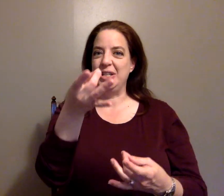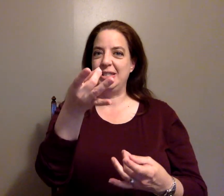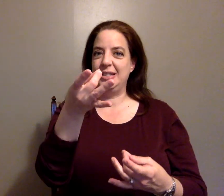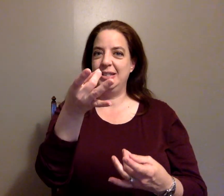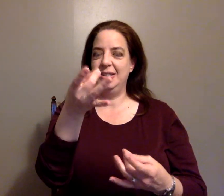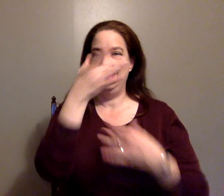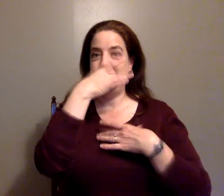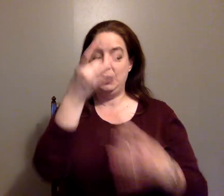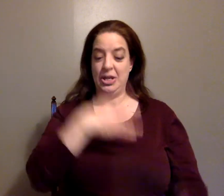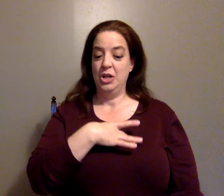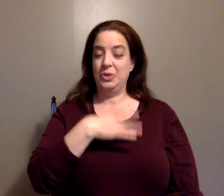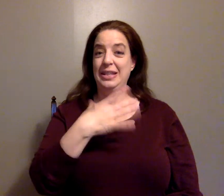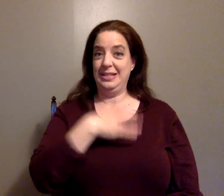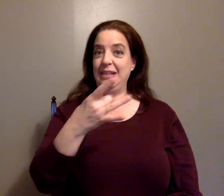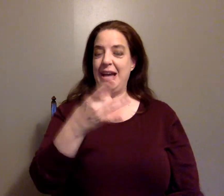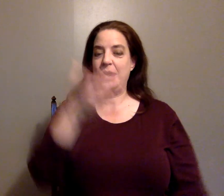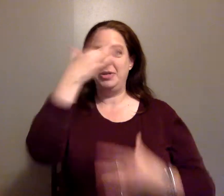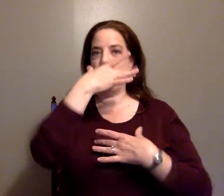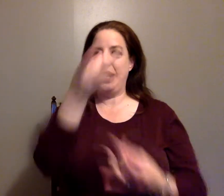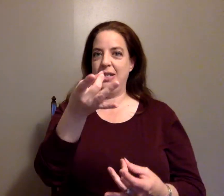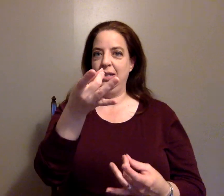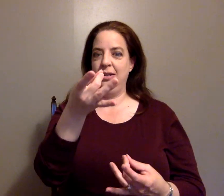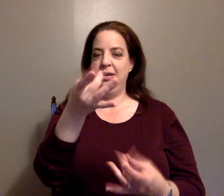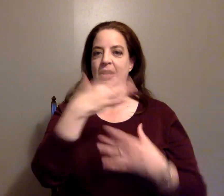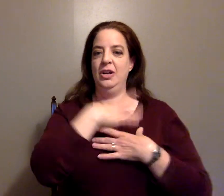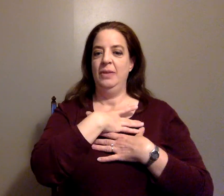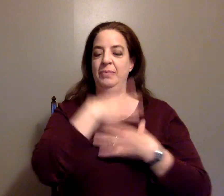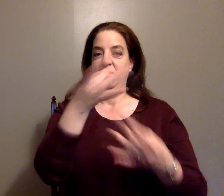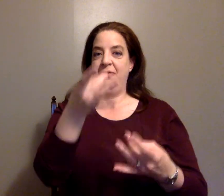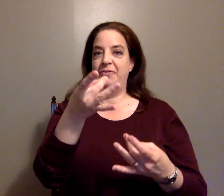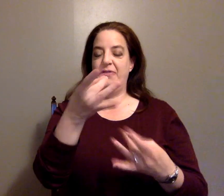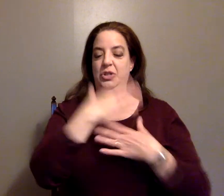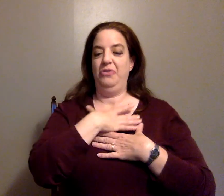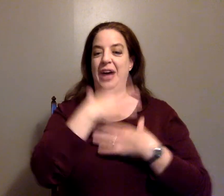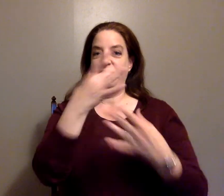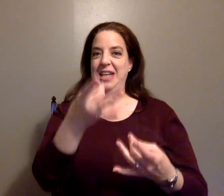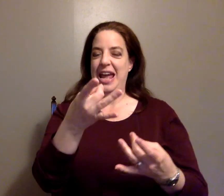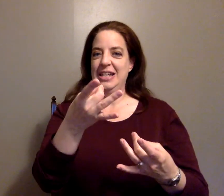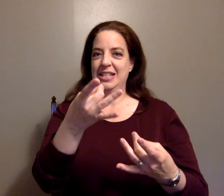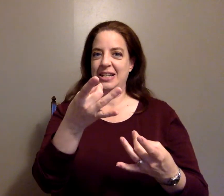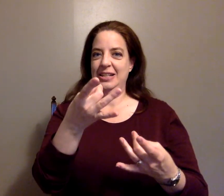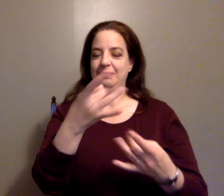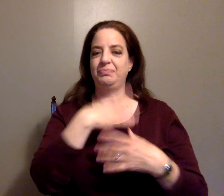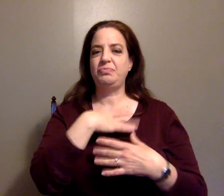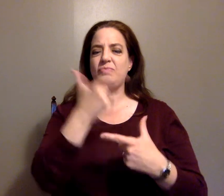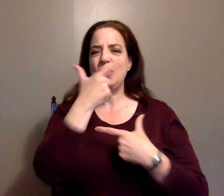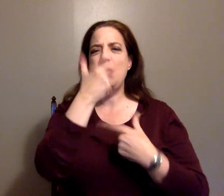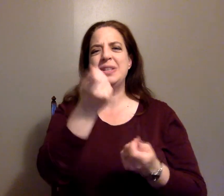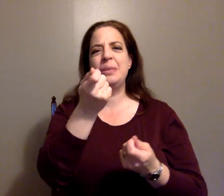interest. Interest. So it's like the sign like, but two-handed. So 5 to 8. Or some people